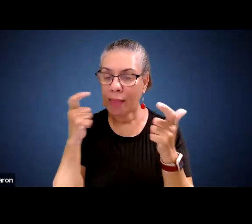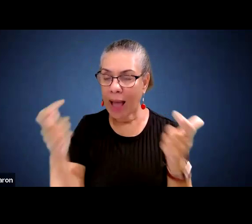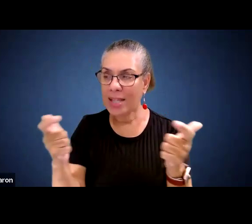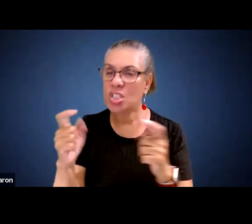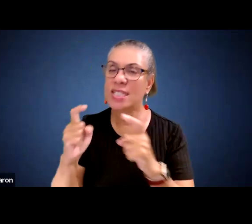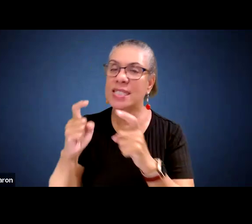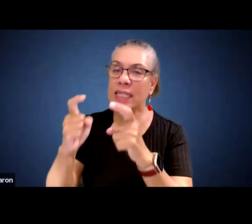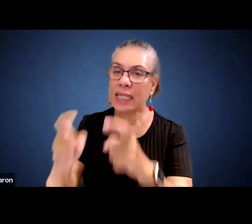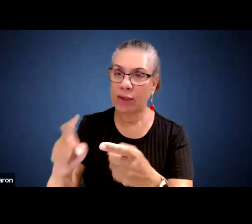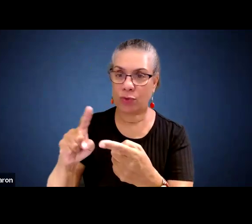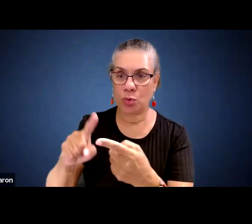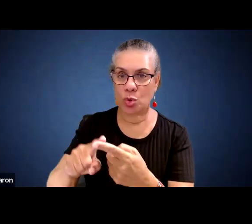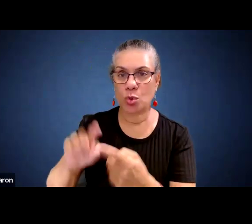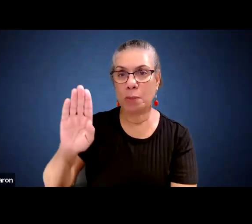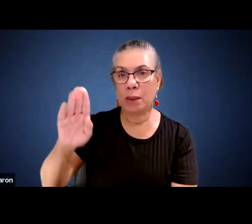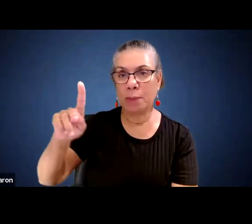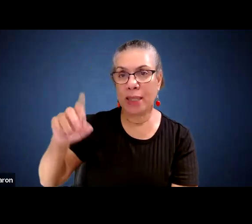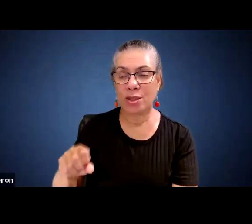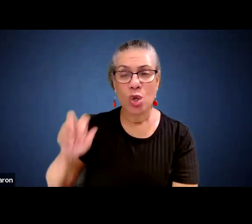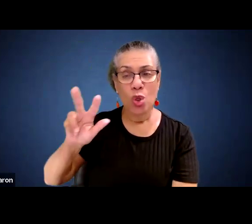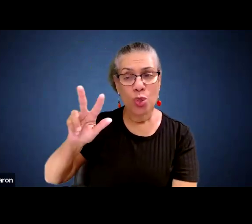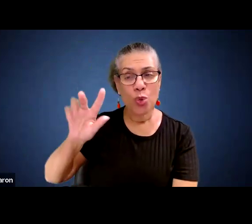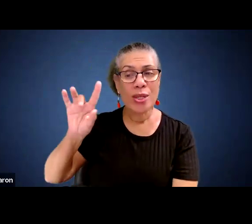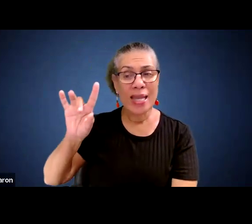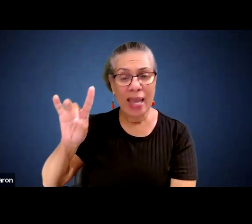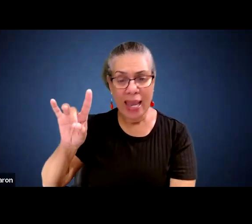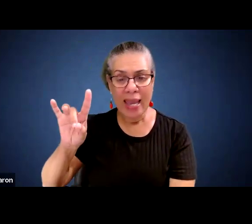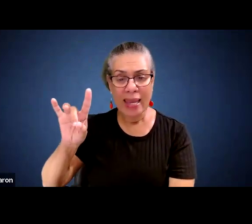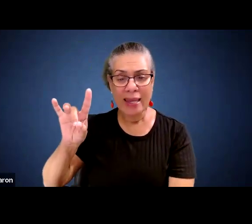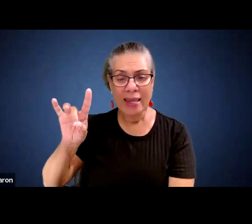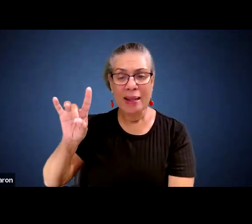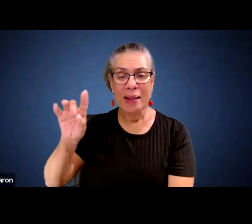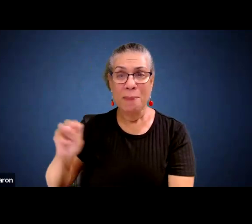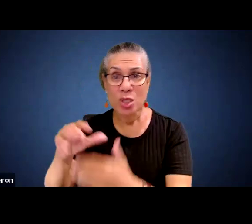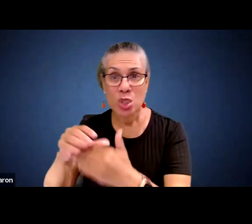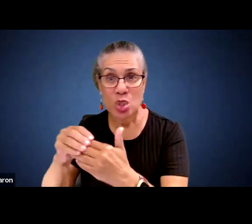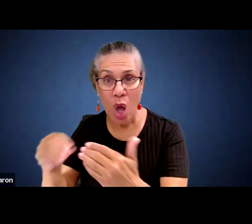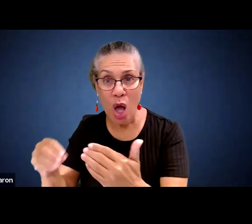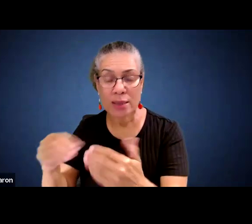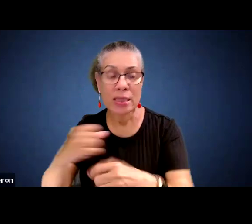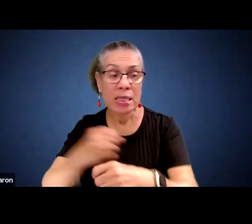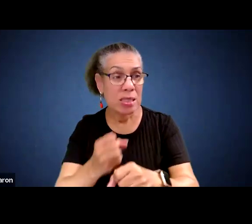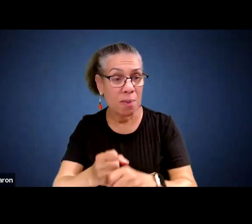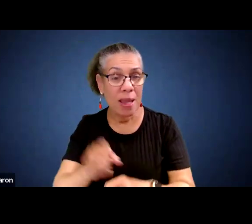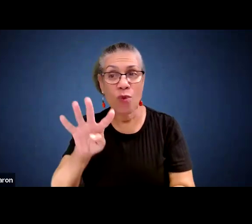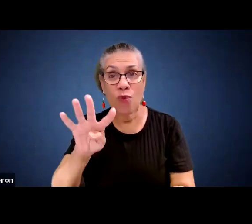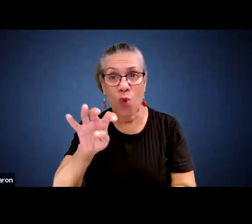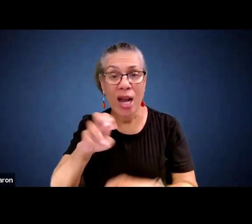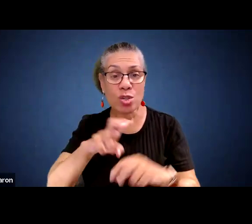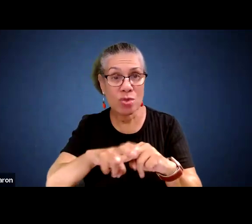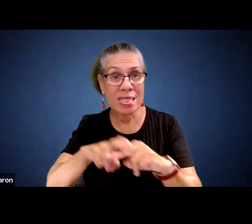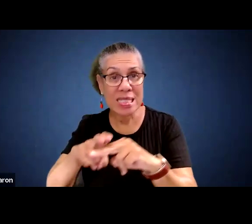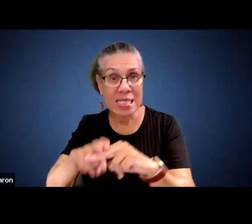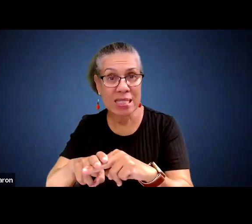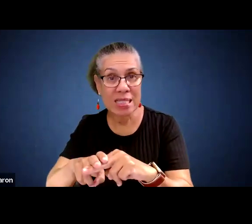BPS, $38 million, which is $38 million to create 400 high-quality seats that we can